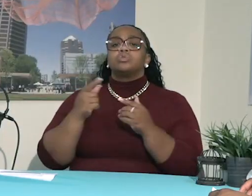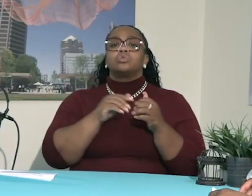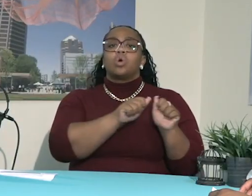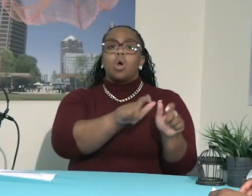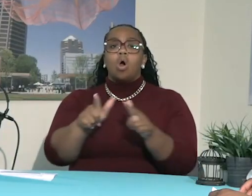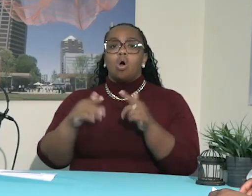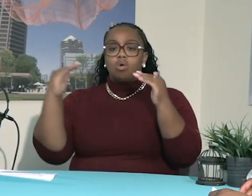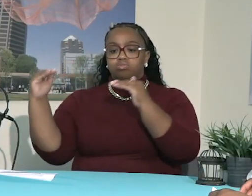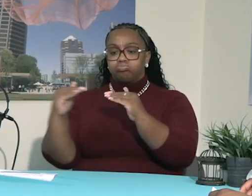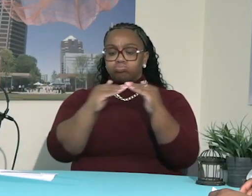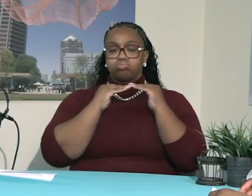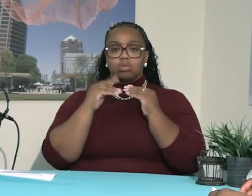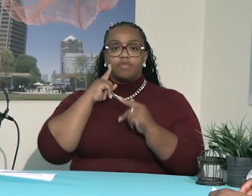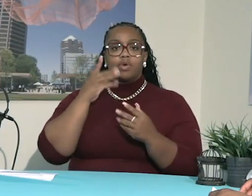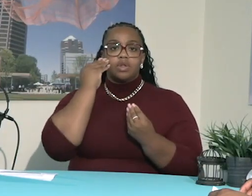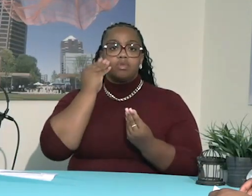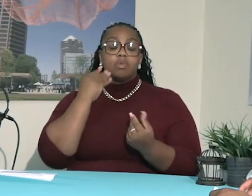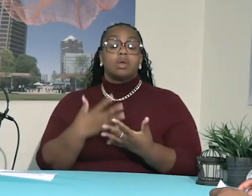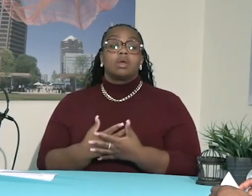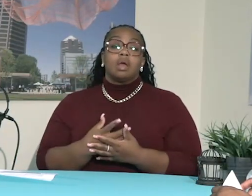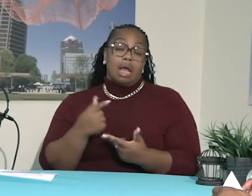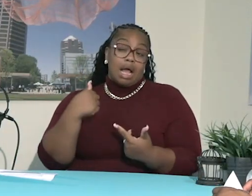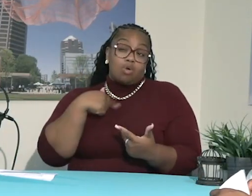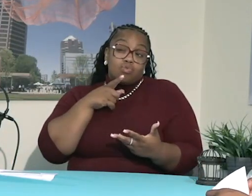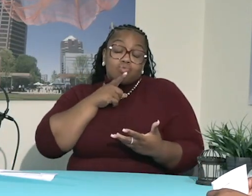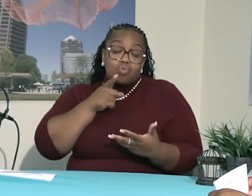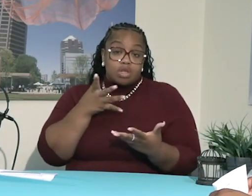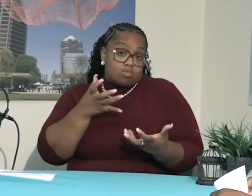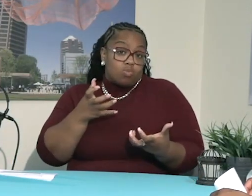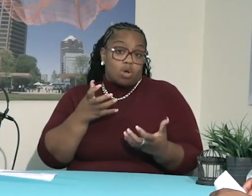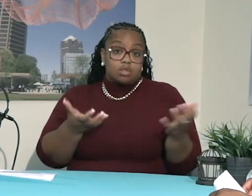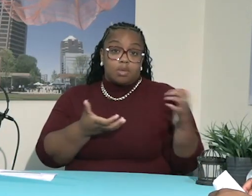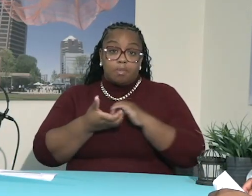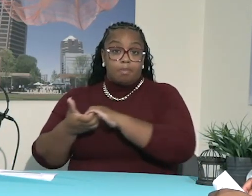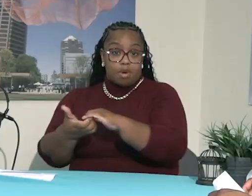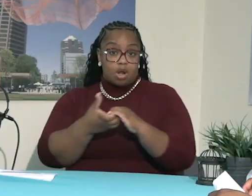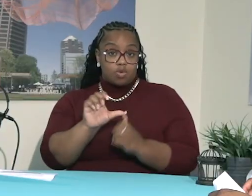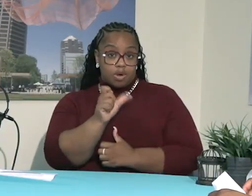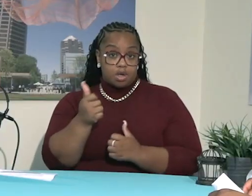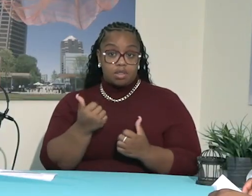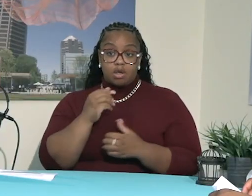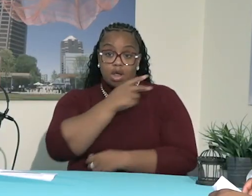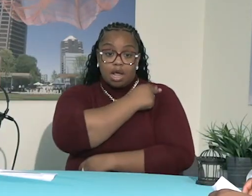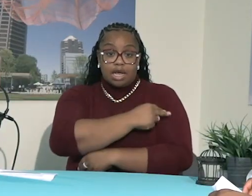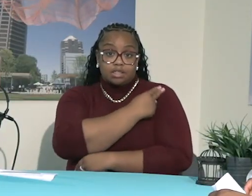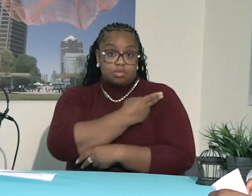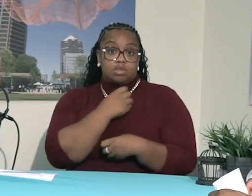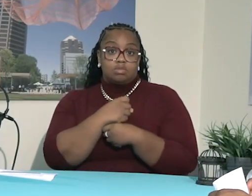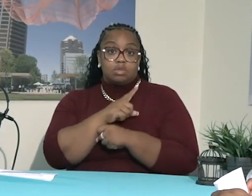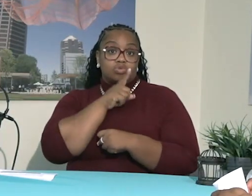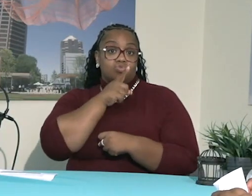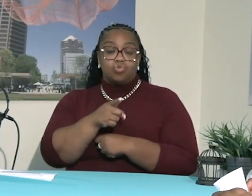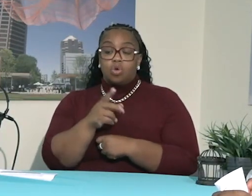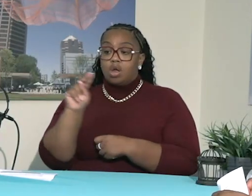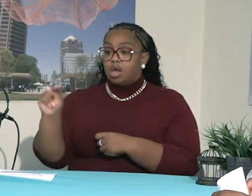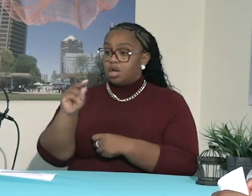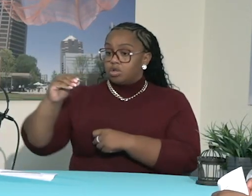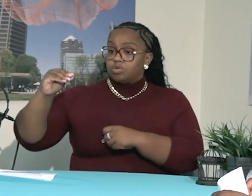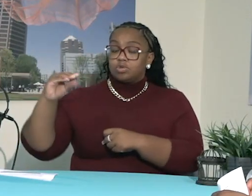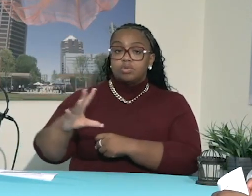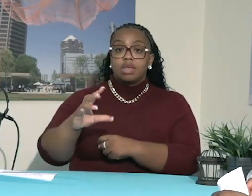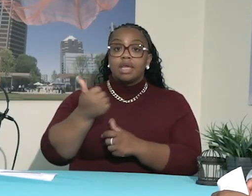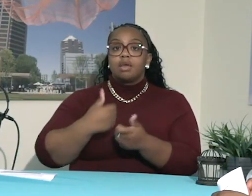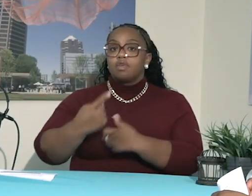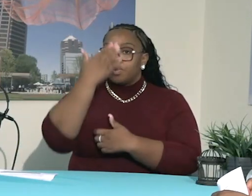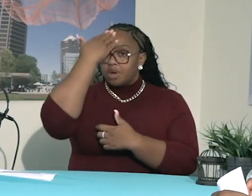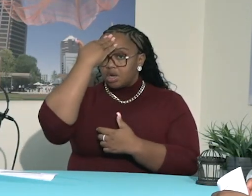love to partner with other hospitals across the state to make Inclusive Scan and, a household name when it comes